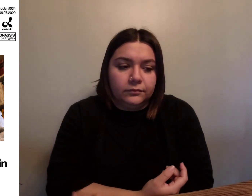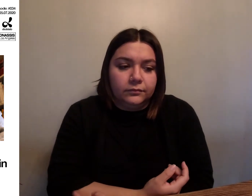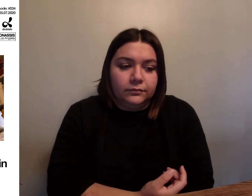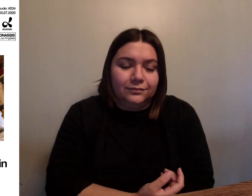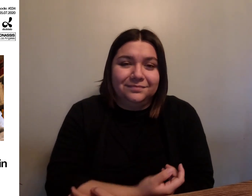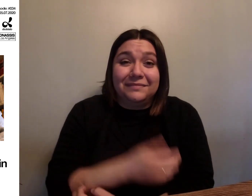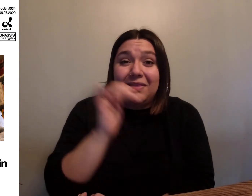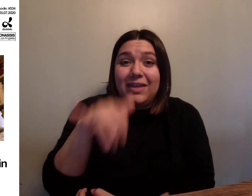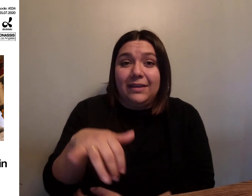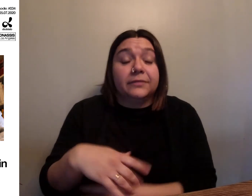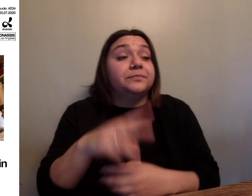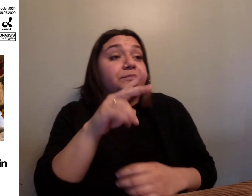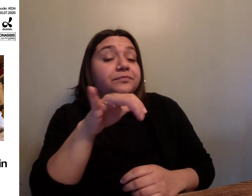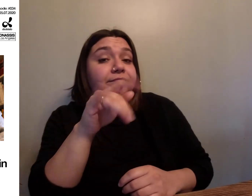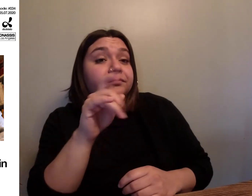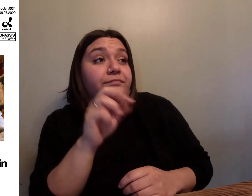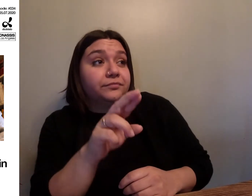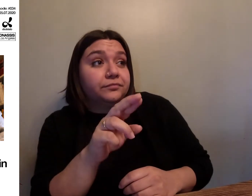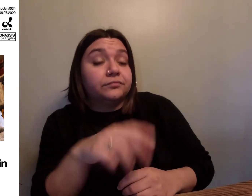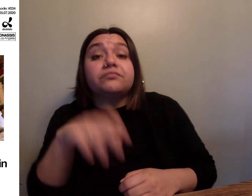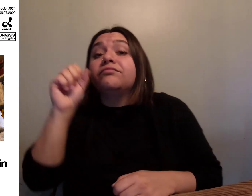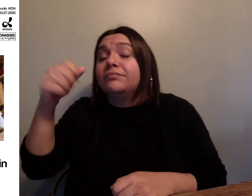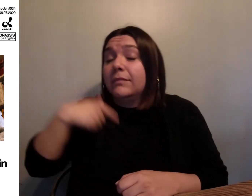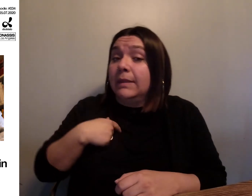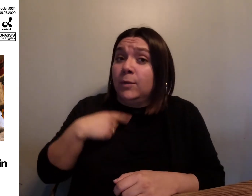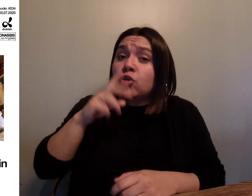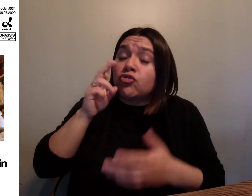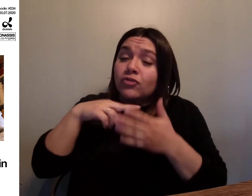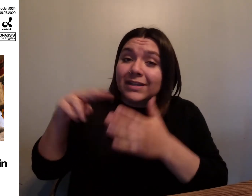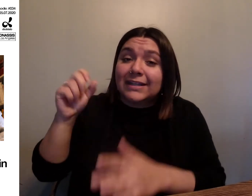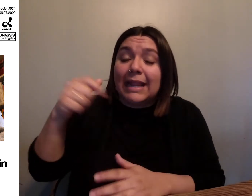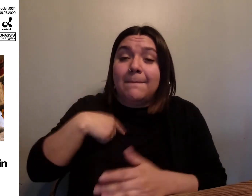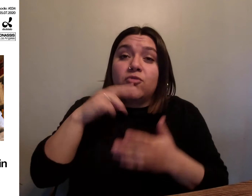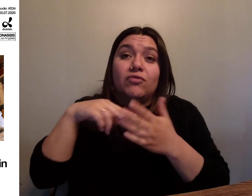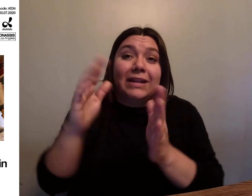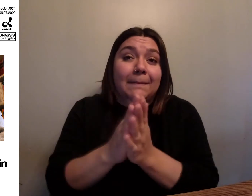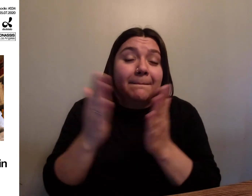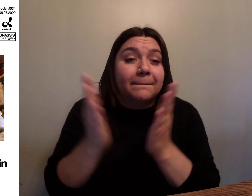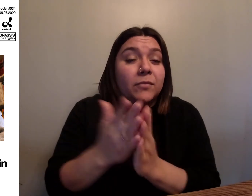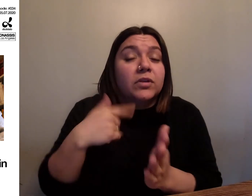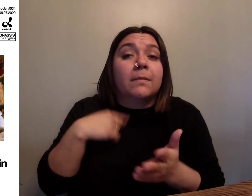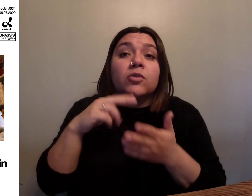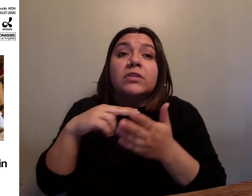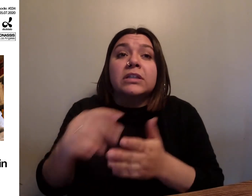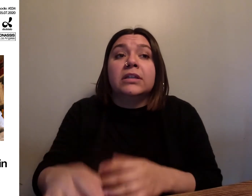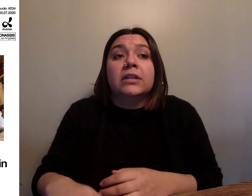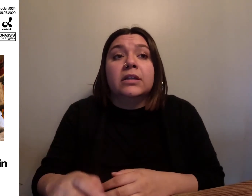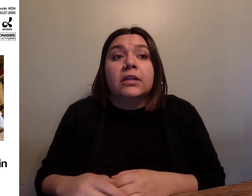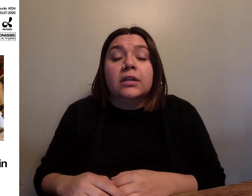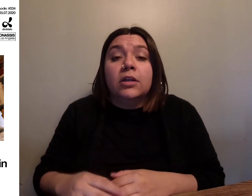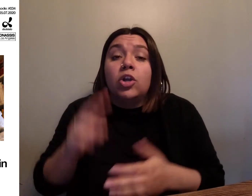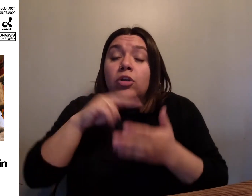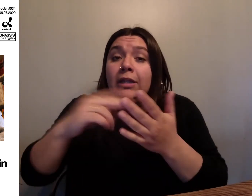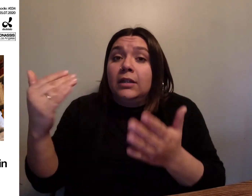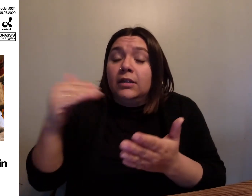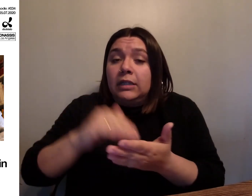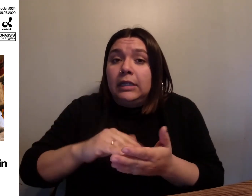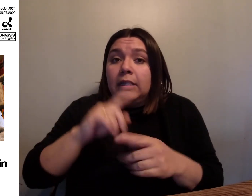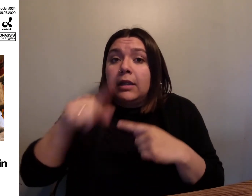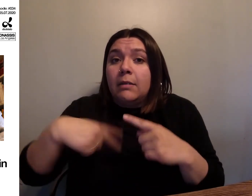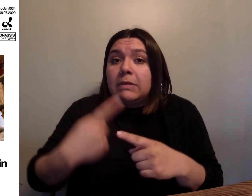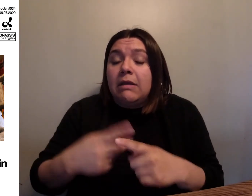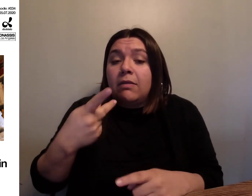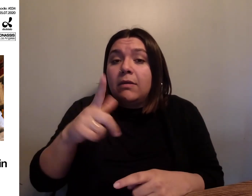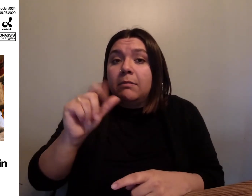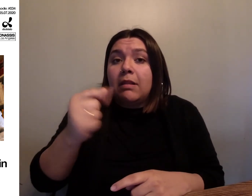the thought is. Victor. So yes, I've been reading books. I've been rereading about the